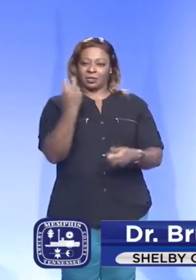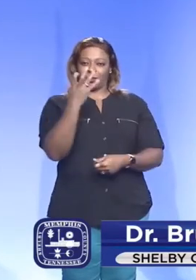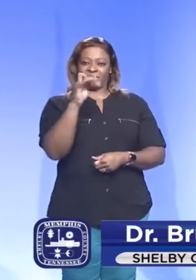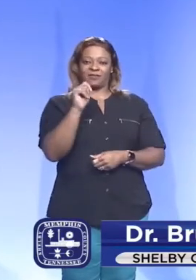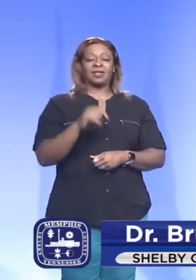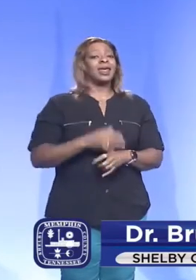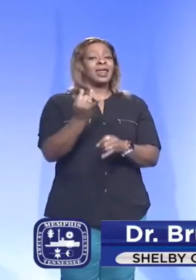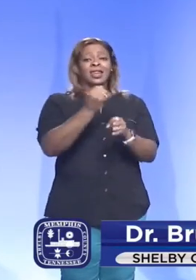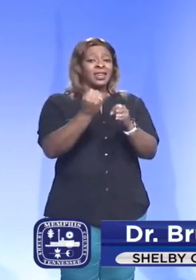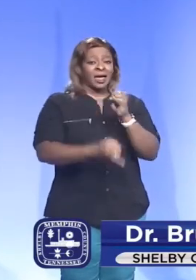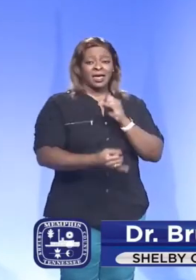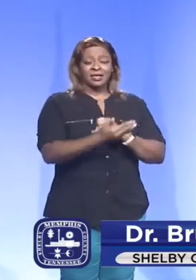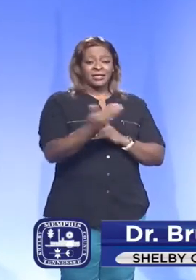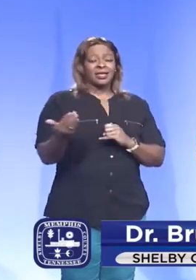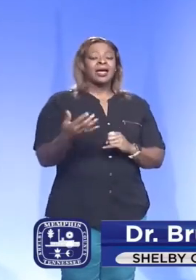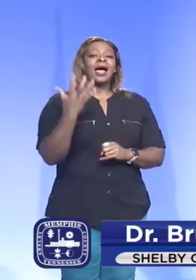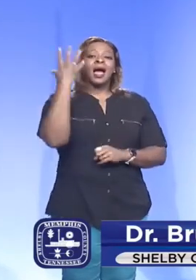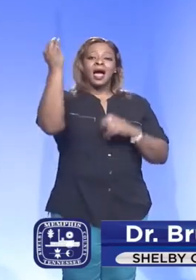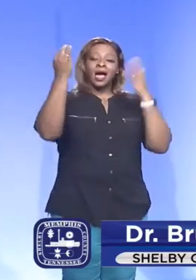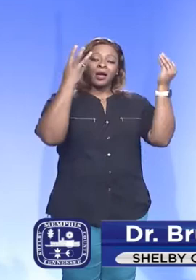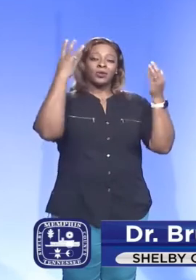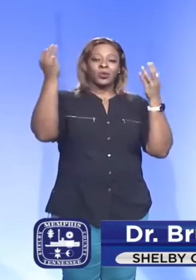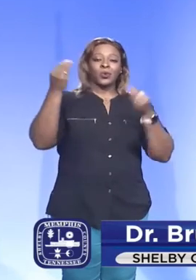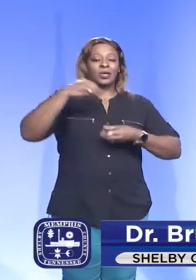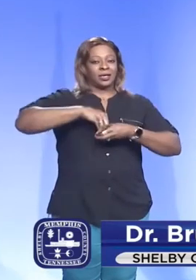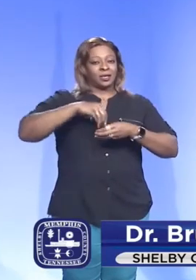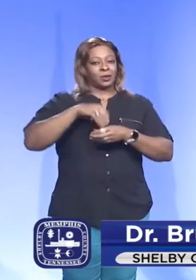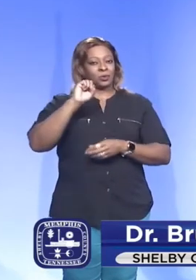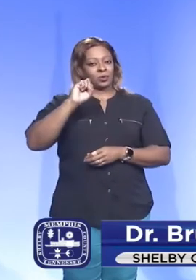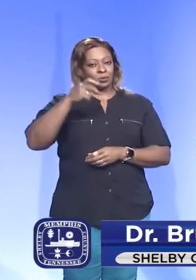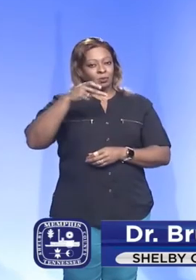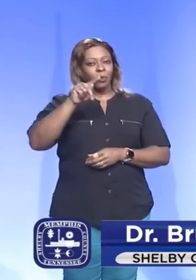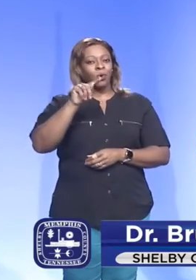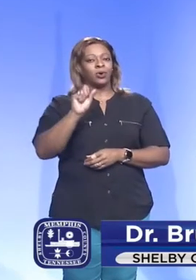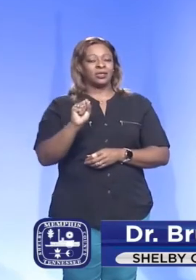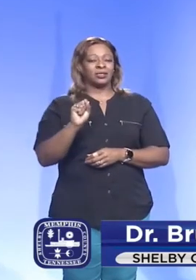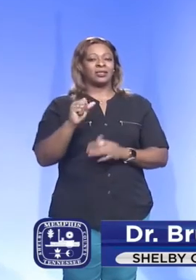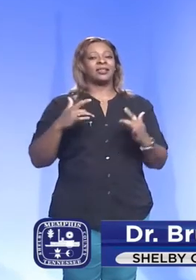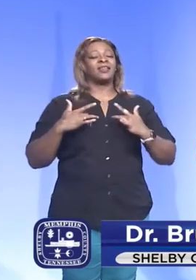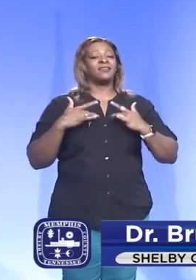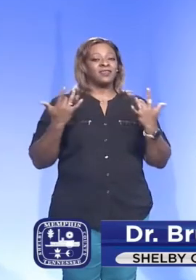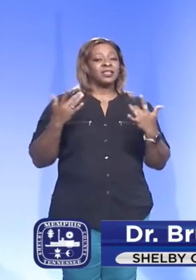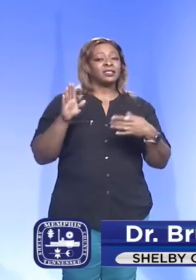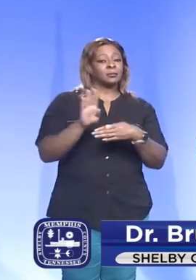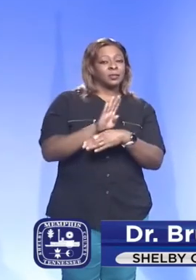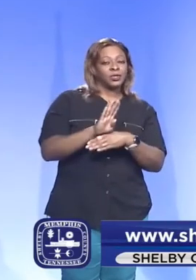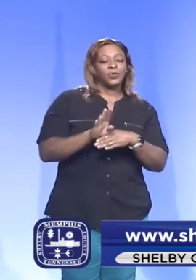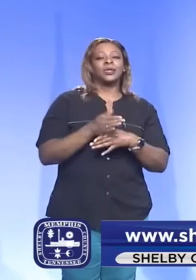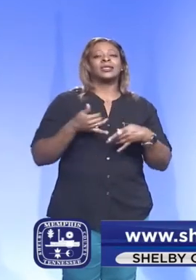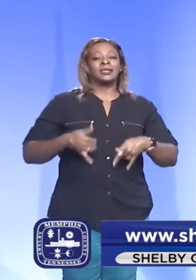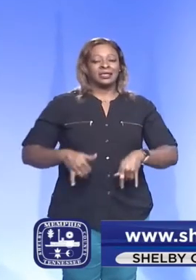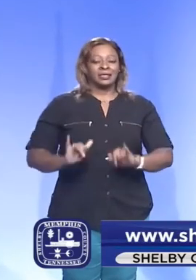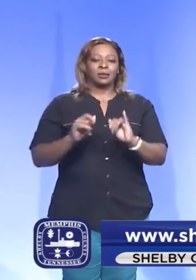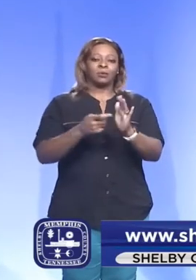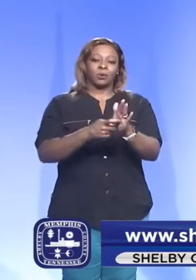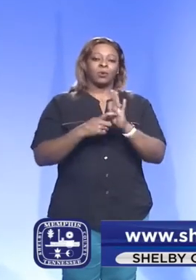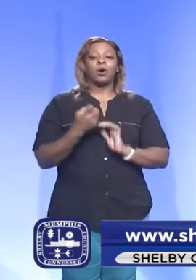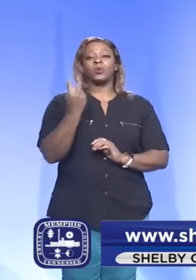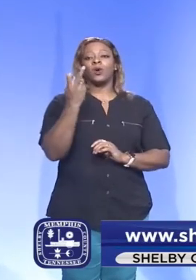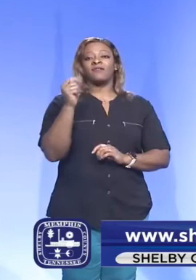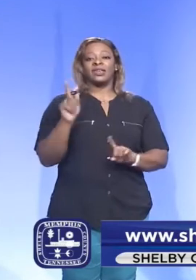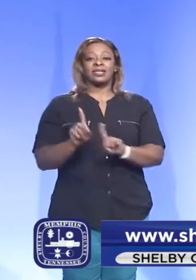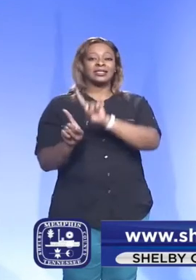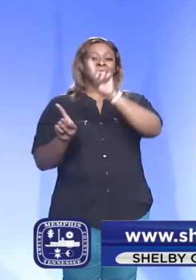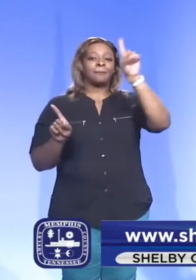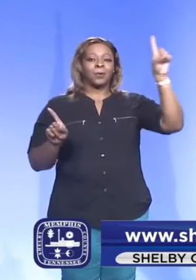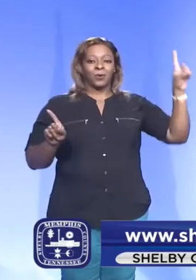the outdoor and indoor sporting venues will continue to require 12 feet